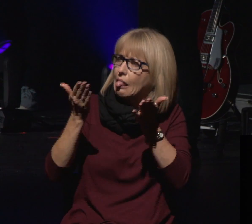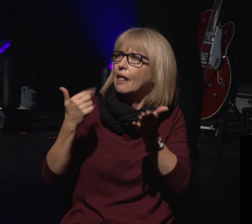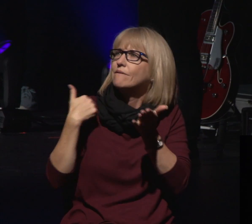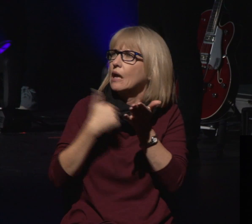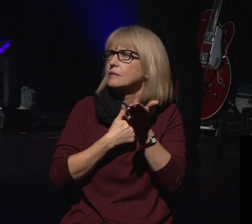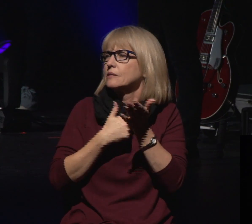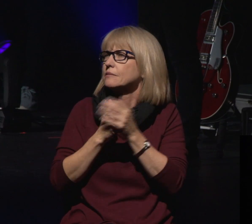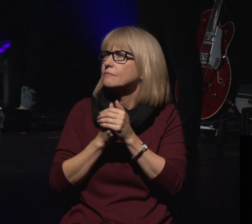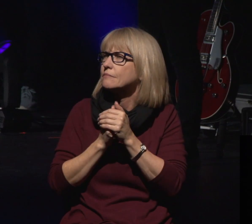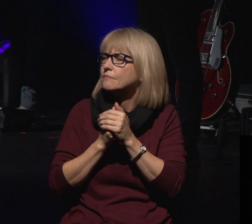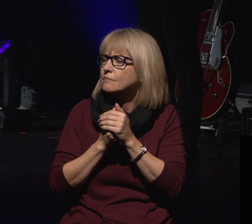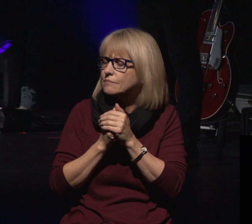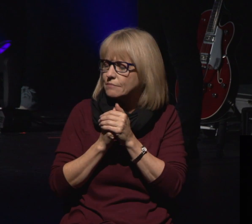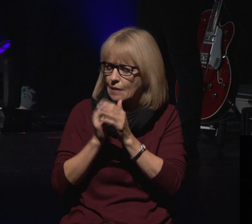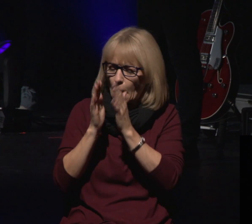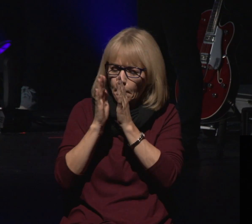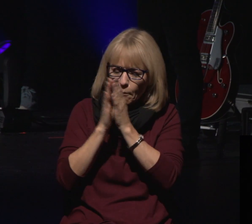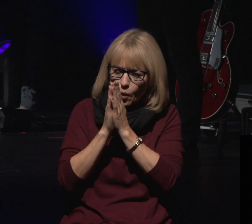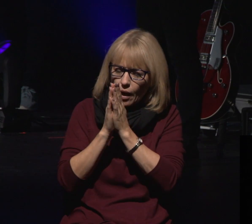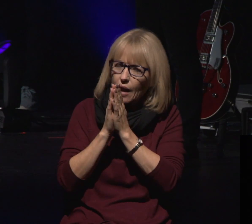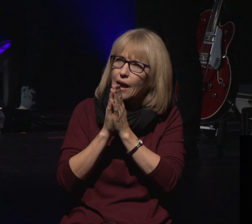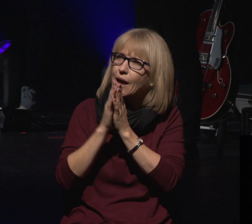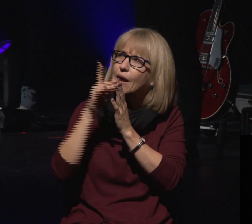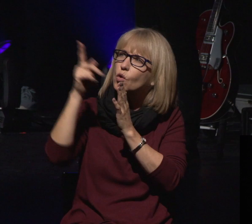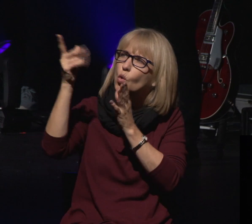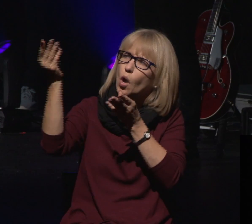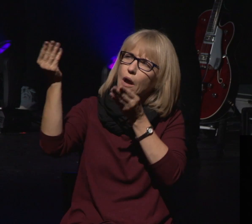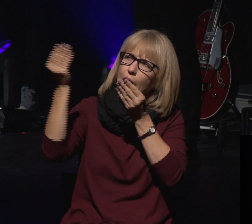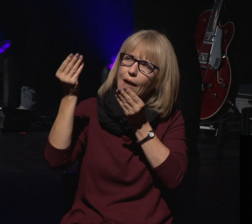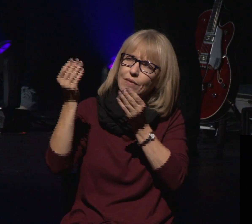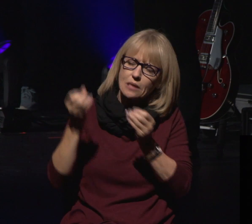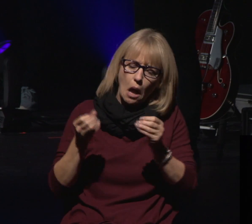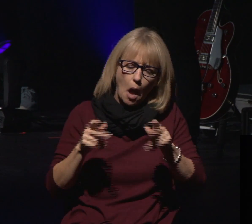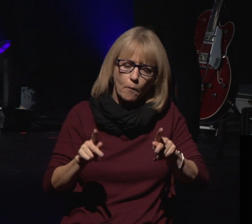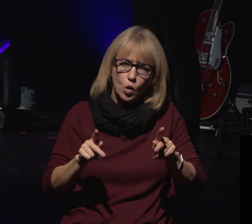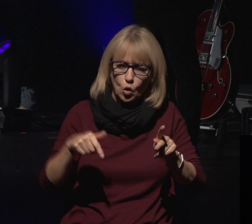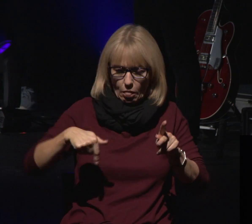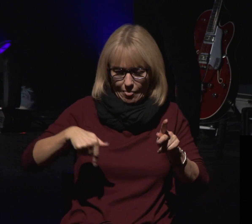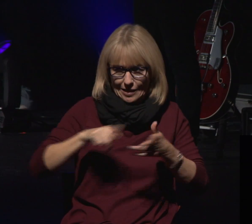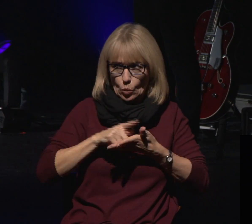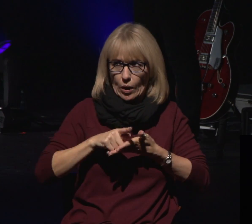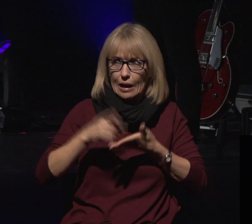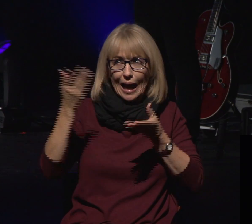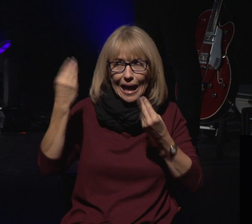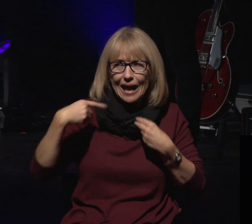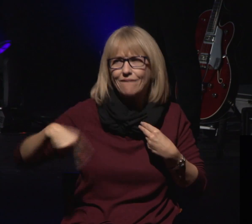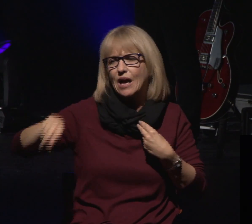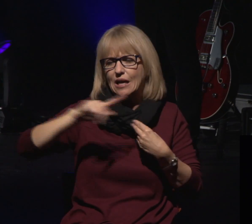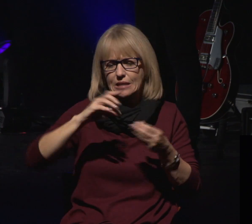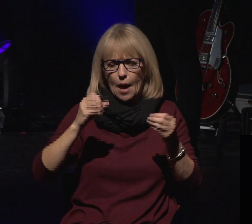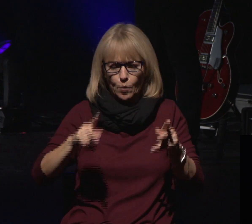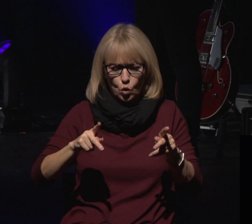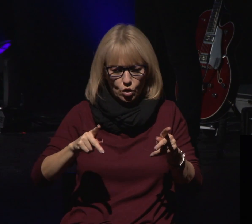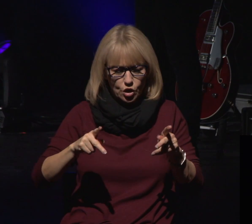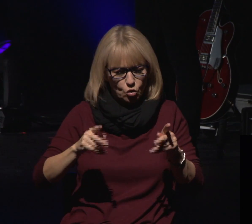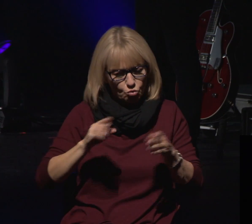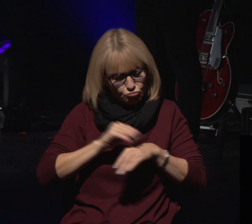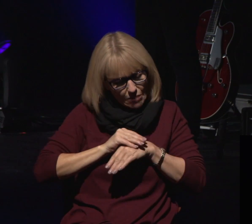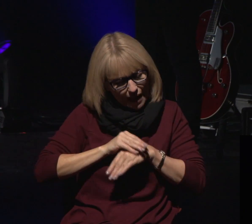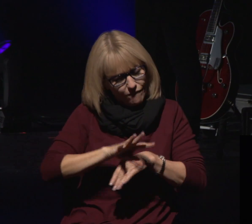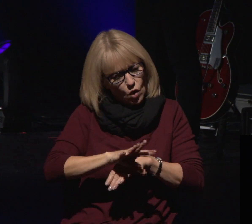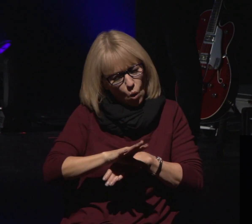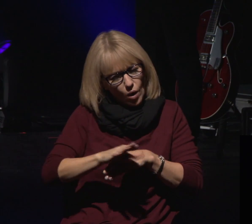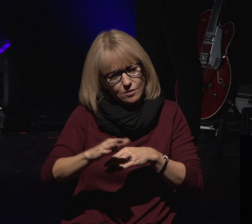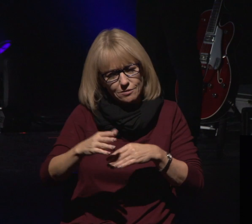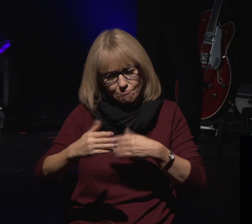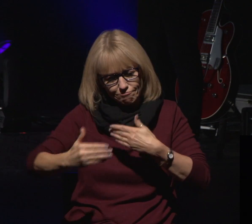And Father, I pray that you give us the opportunity this week to interact with someone in the next generation, to influence in them